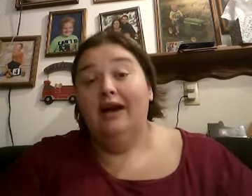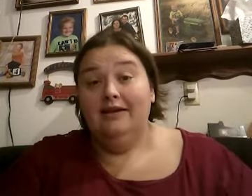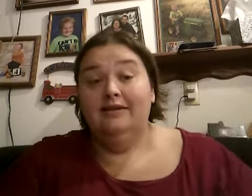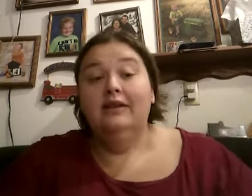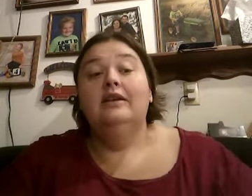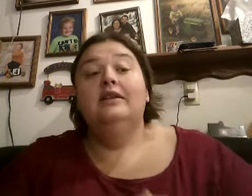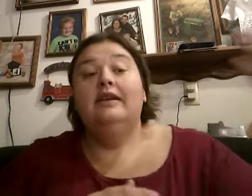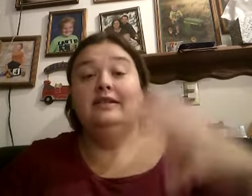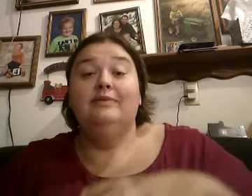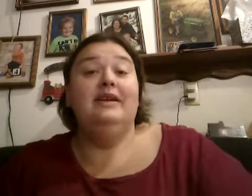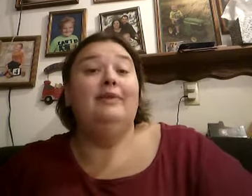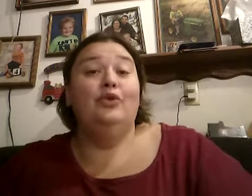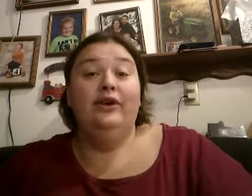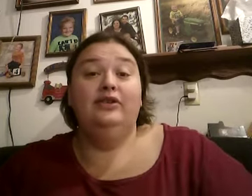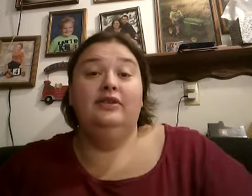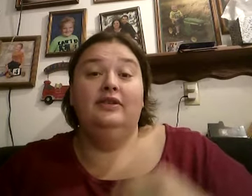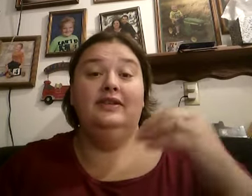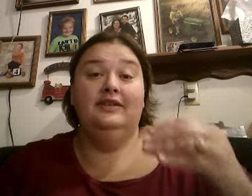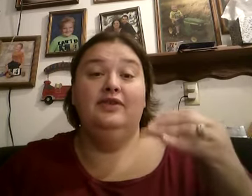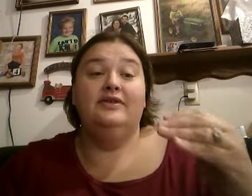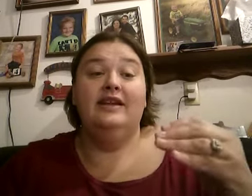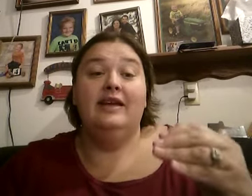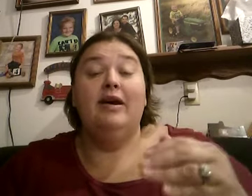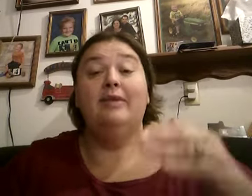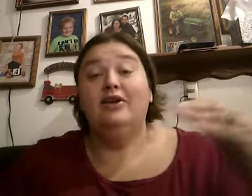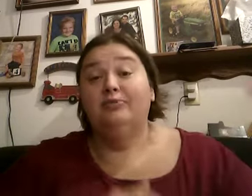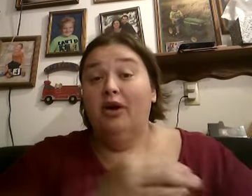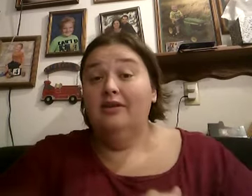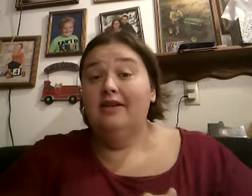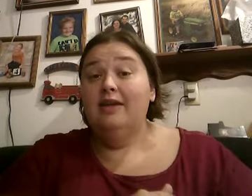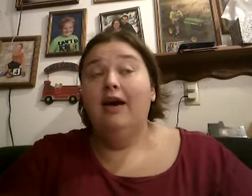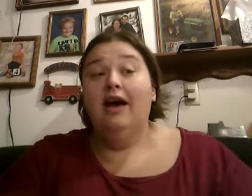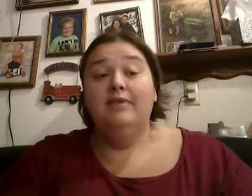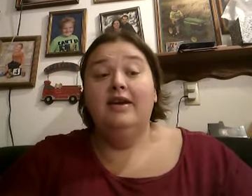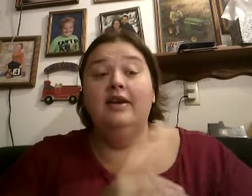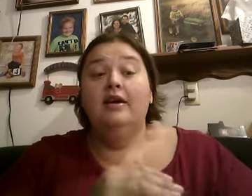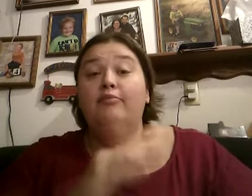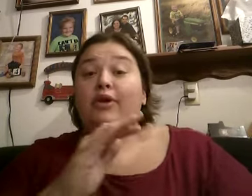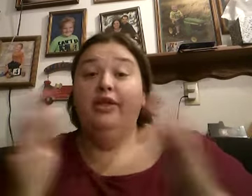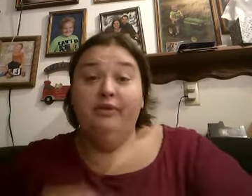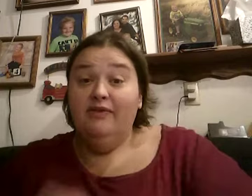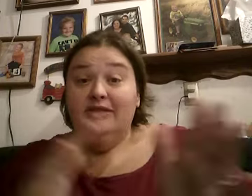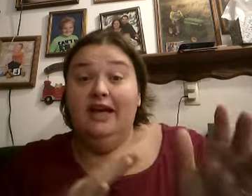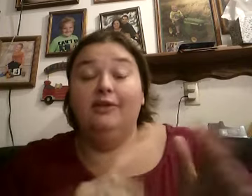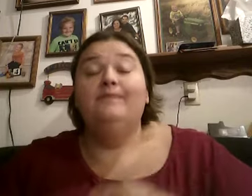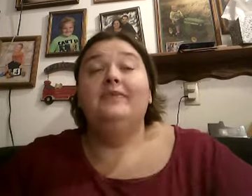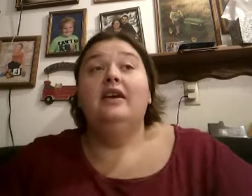prize. That doesn't mean I'm going to use that name. I may use part of the name. I may put all three of them together.